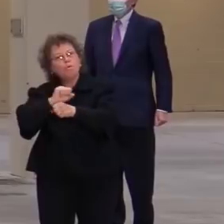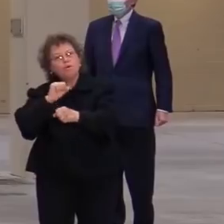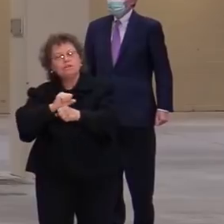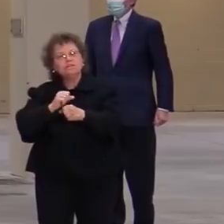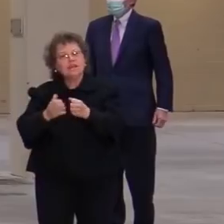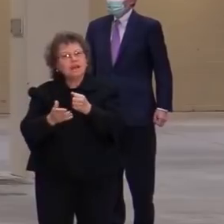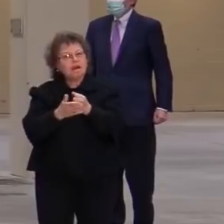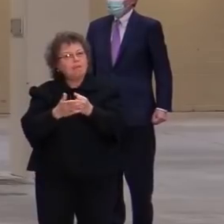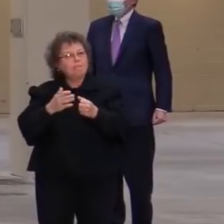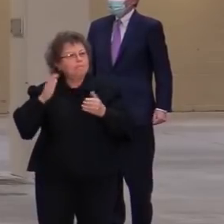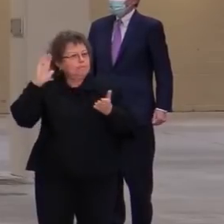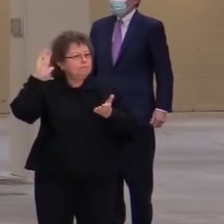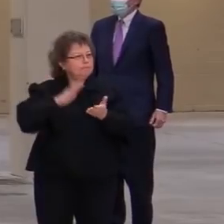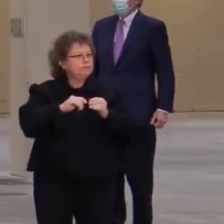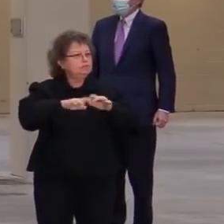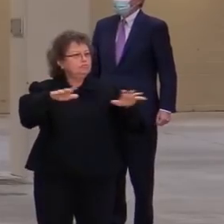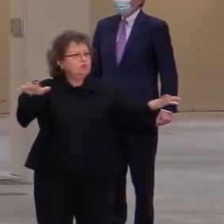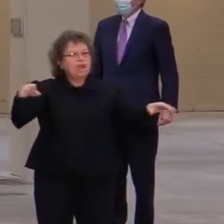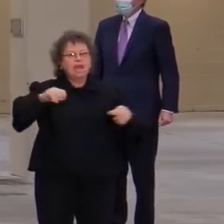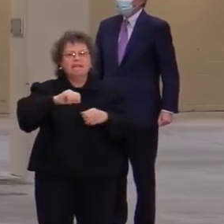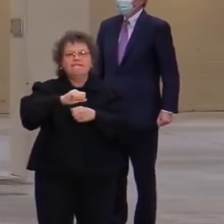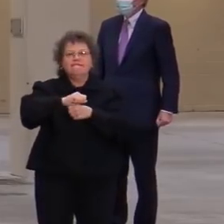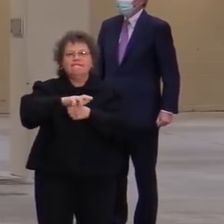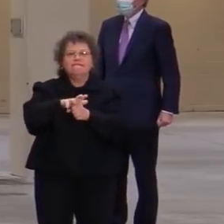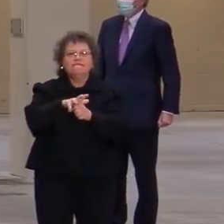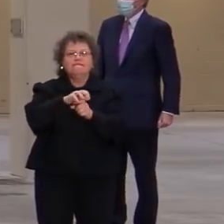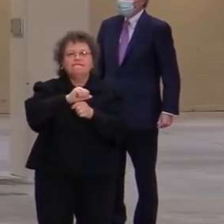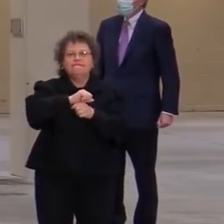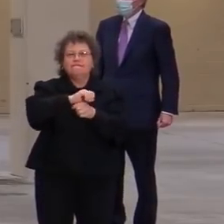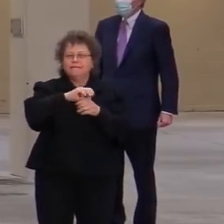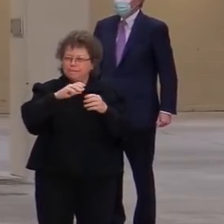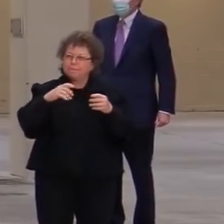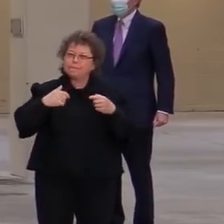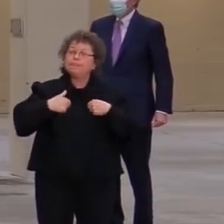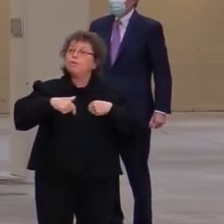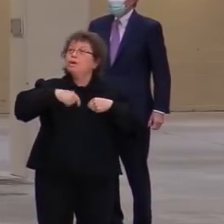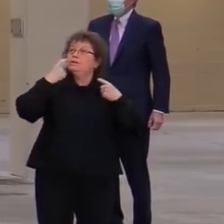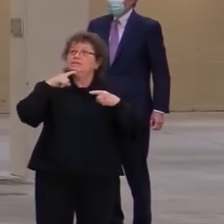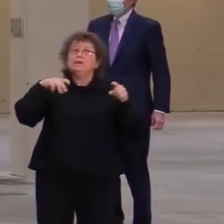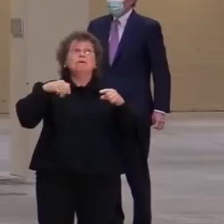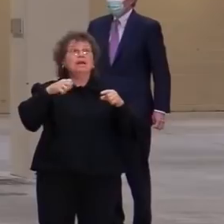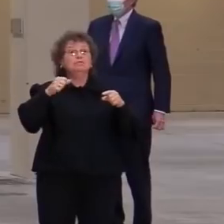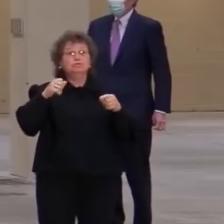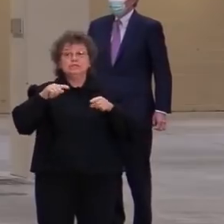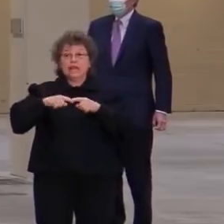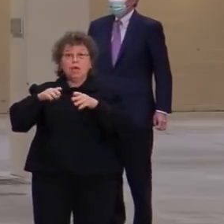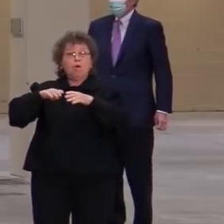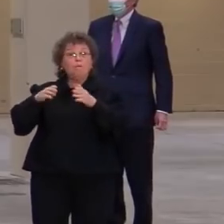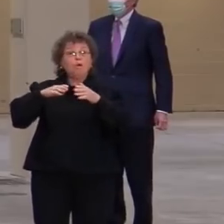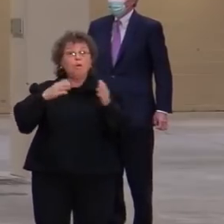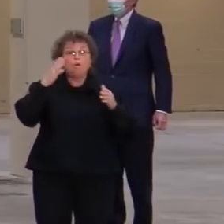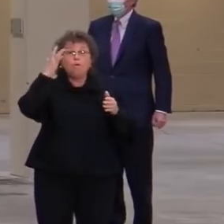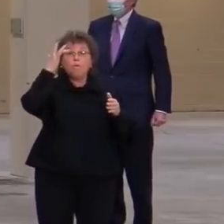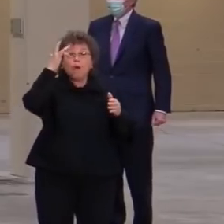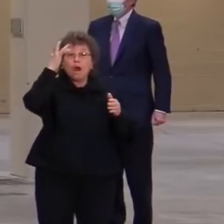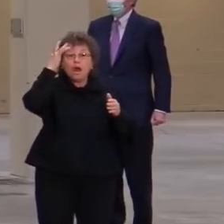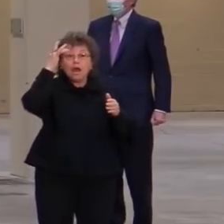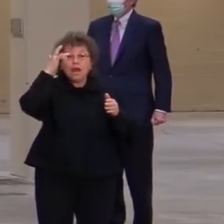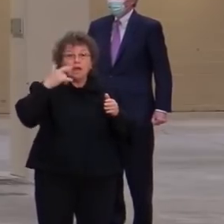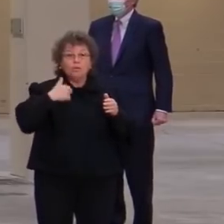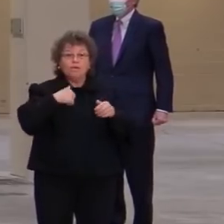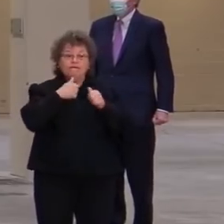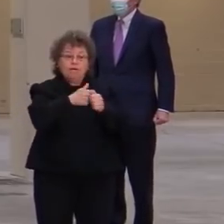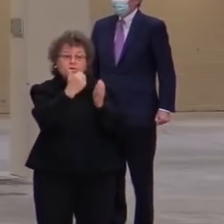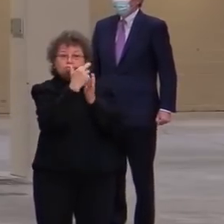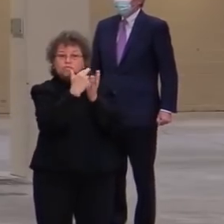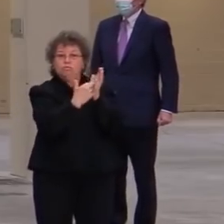Much of our success with respect to being able to safely reopen parts of our Commonwealth are because of the measures that we have in place and